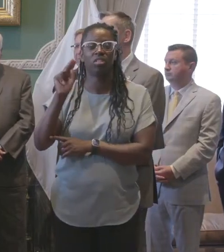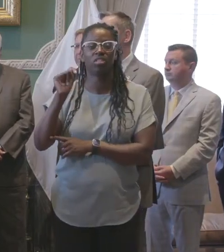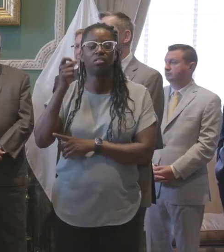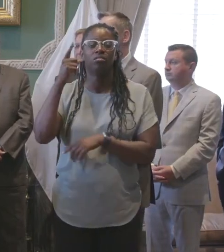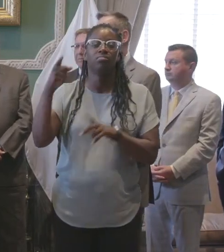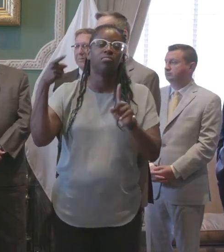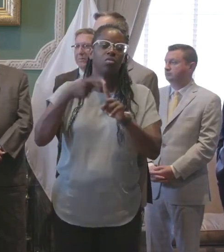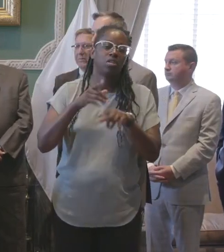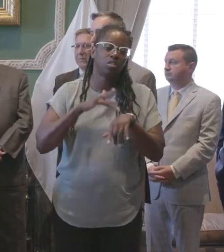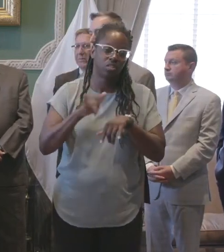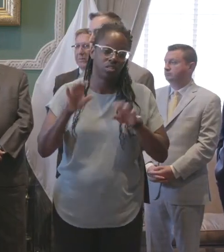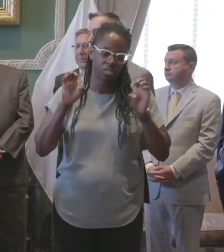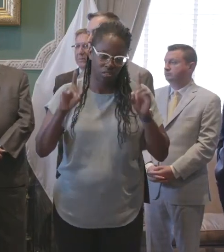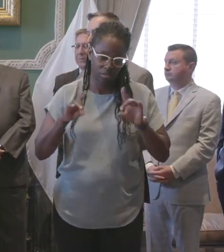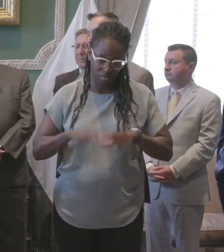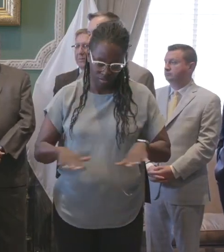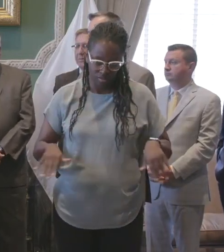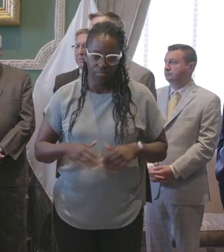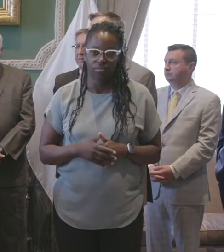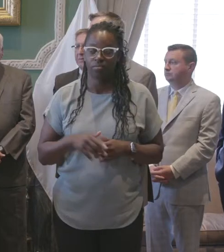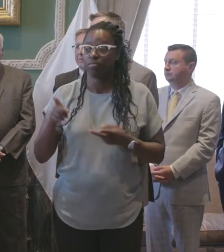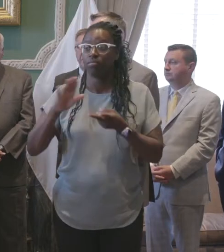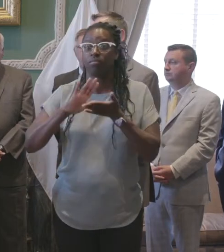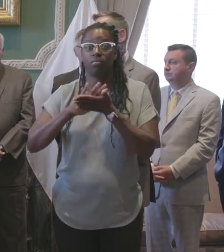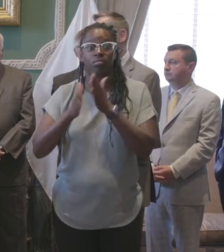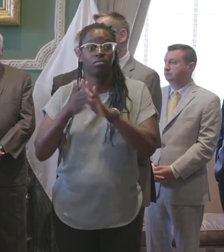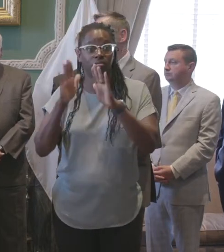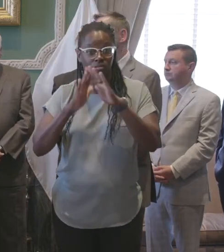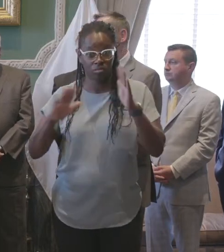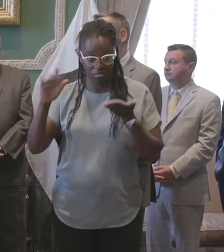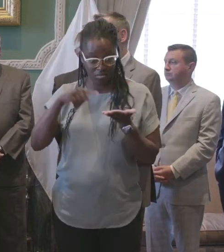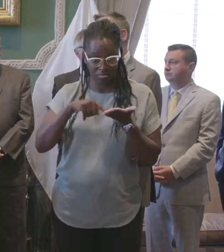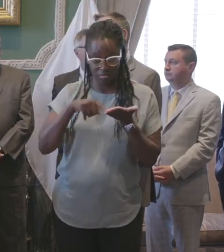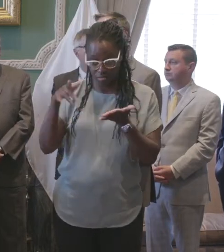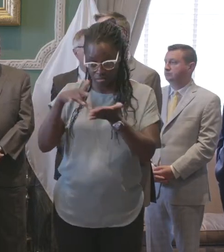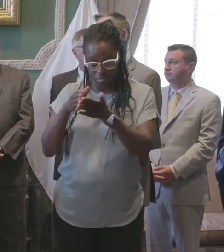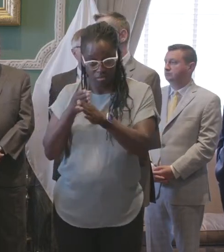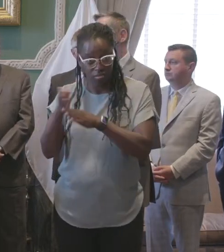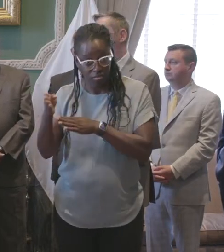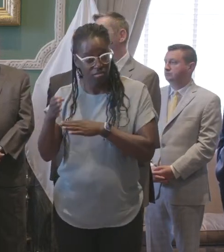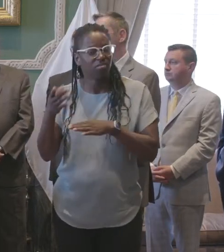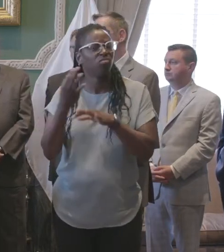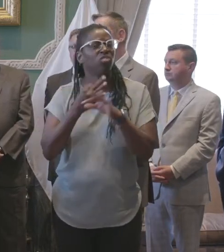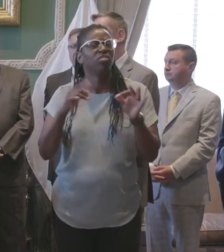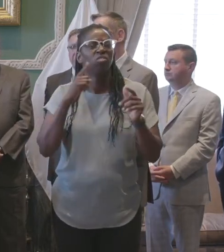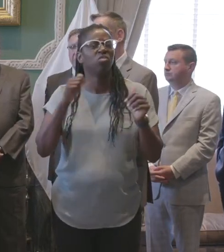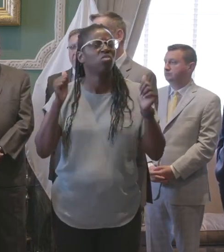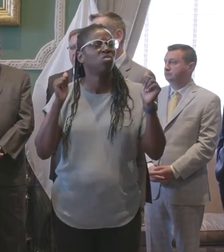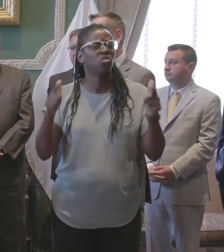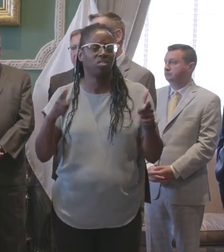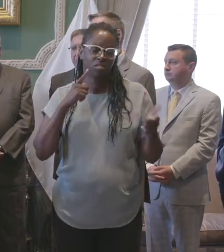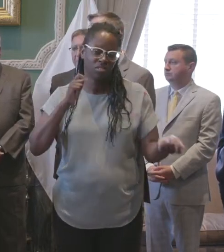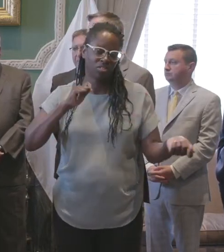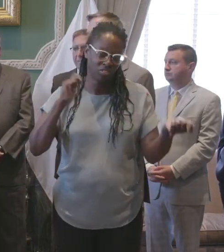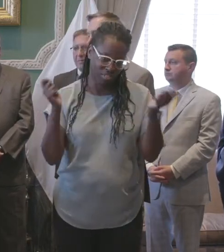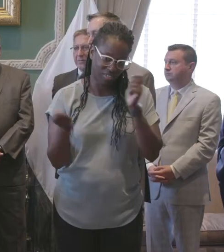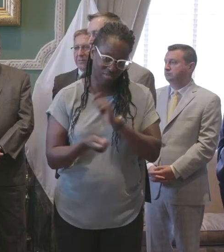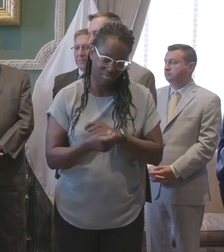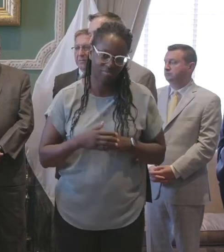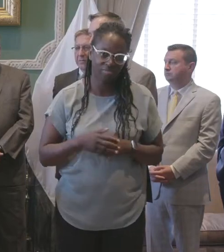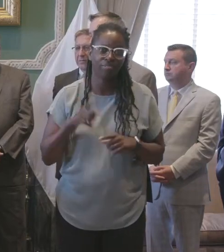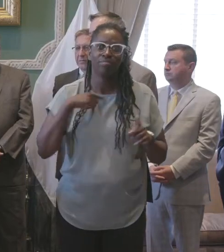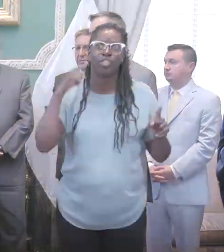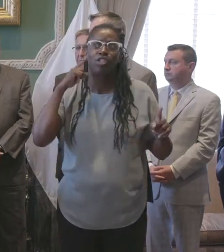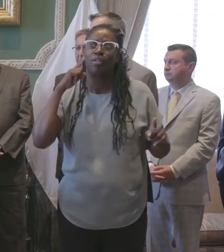making community college free for all residents, changing, and I've heard this from some of the folks who